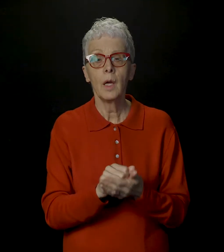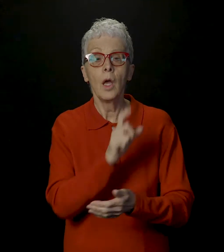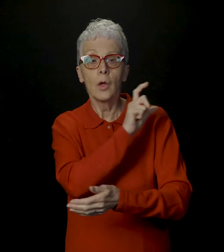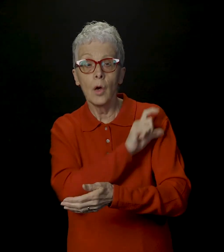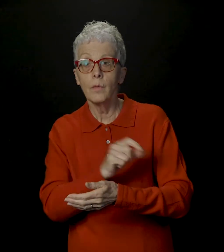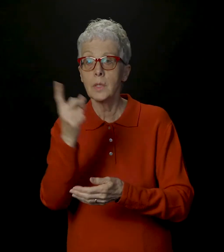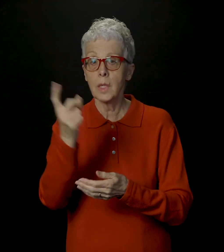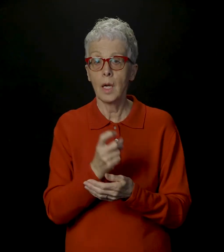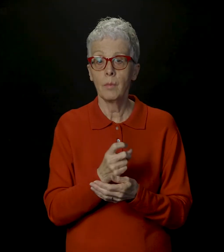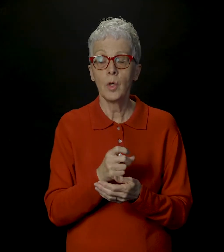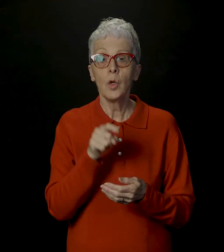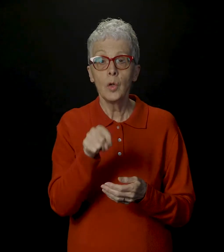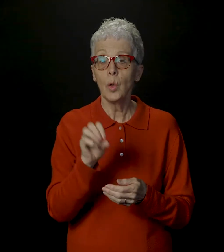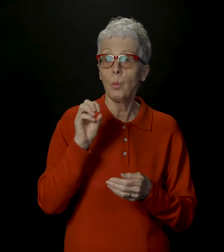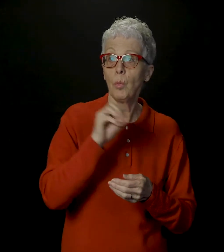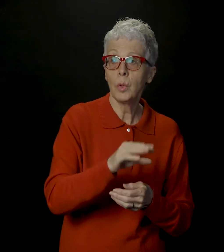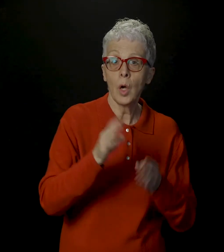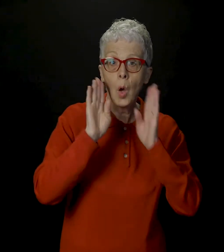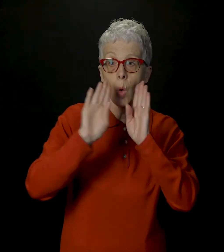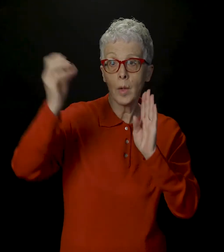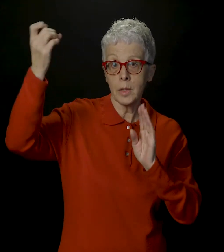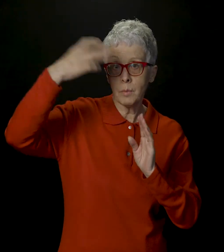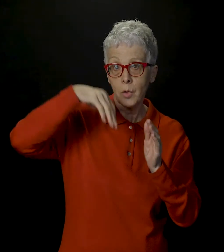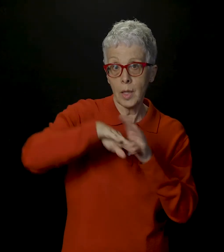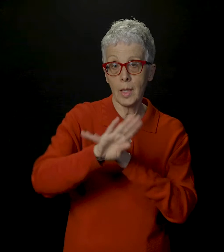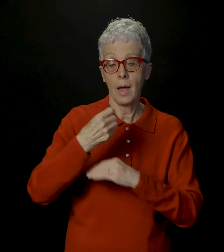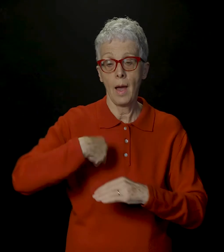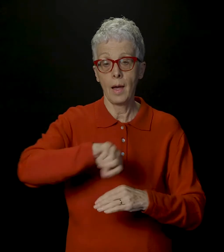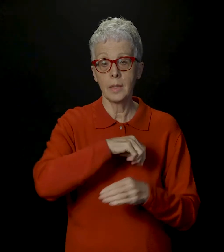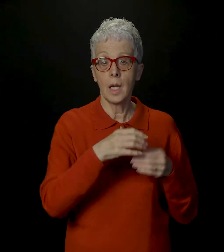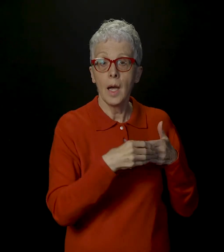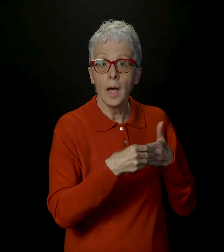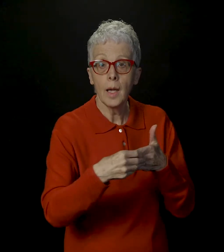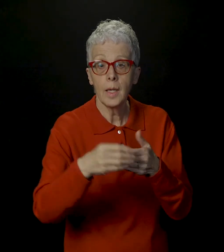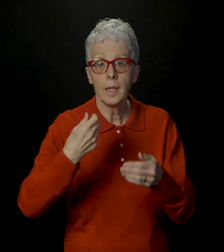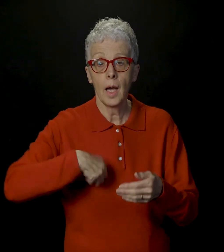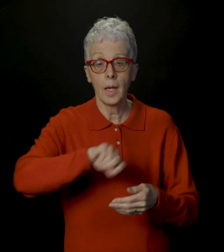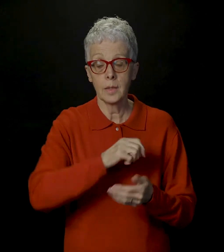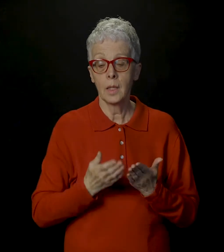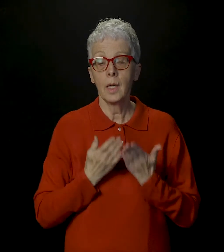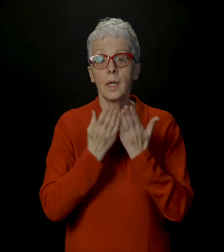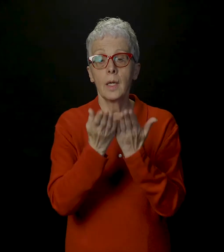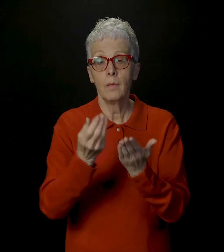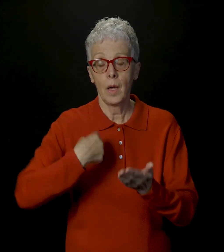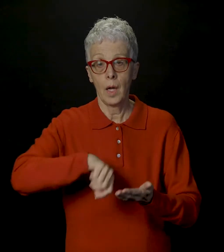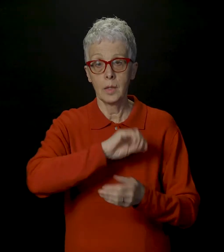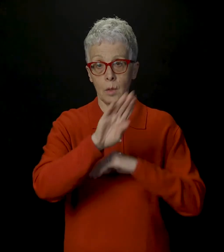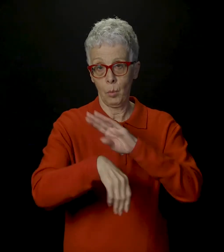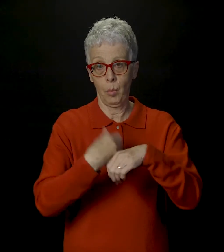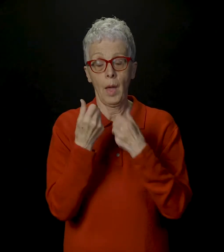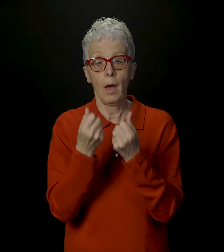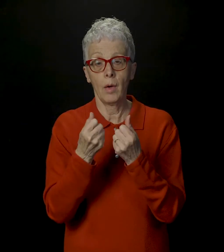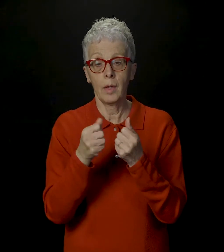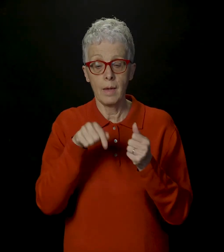That comes from knowing That you have put your Holy Spirit in us To lead us To guide us To empower us To be your people Here on